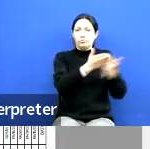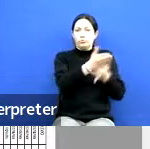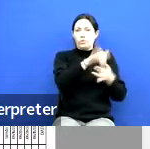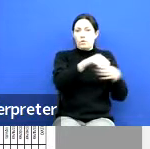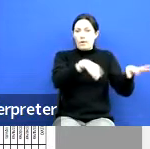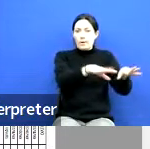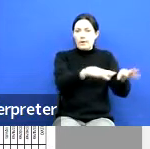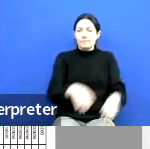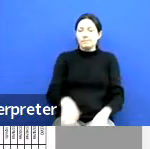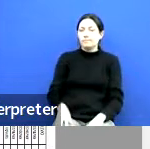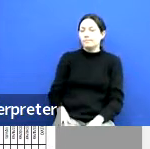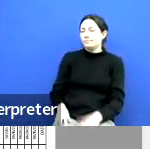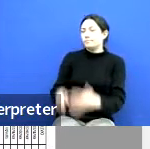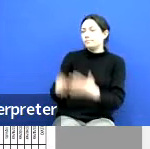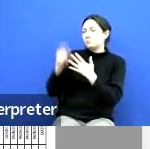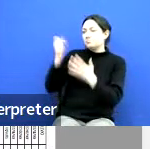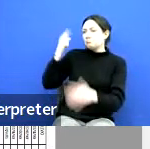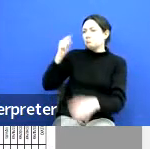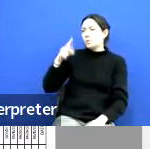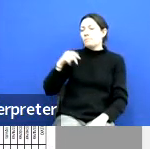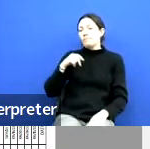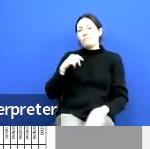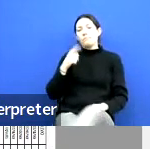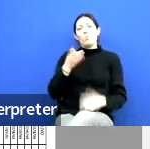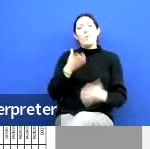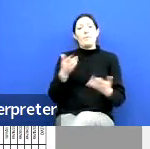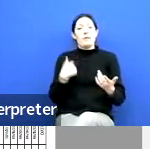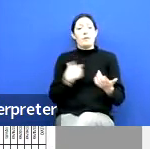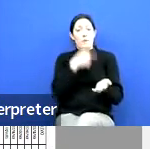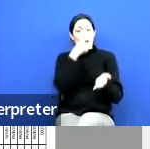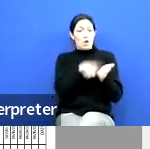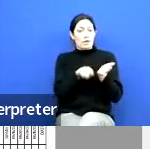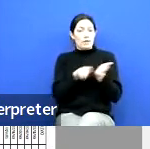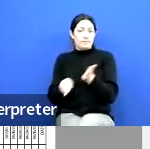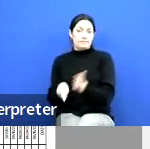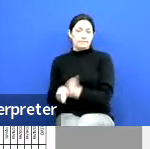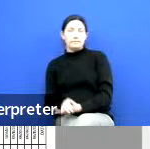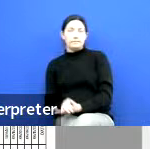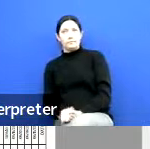One of the things we looked at, a